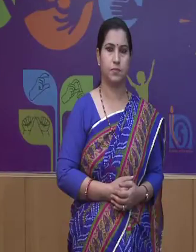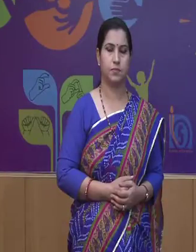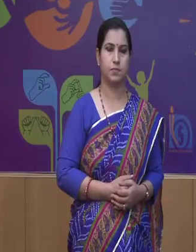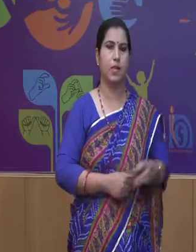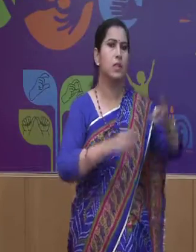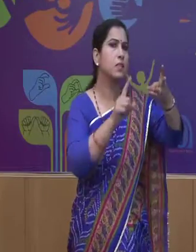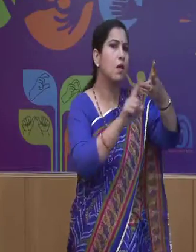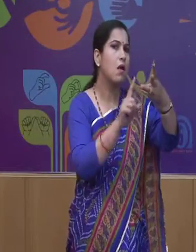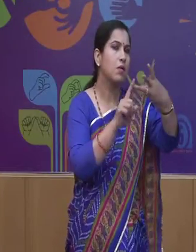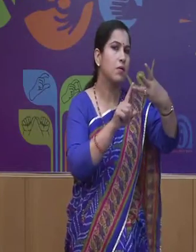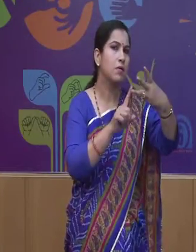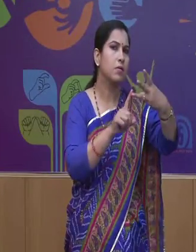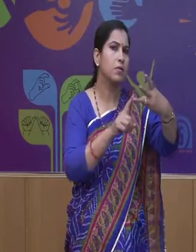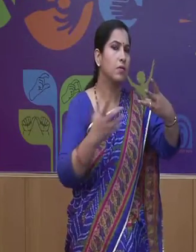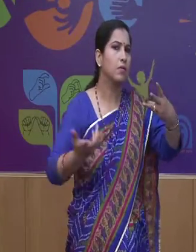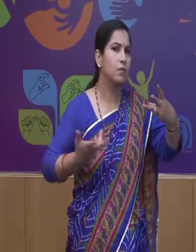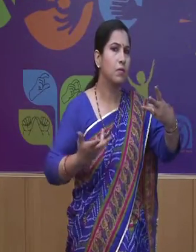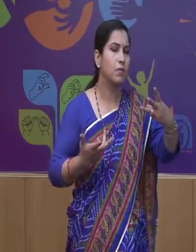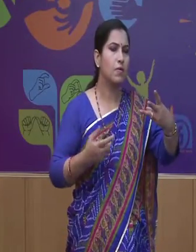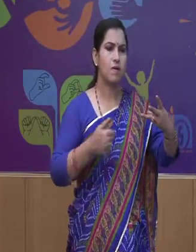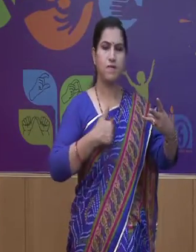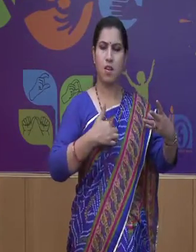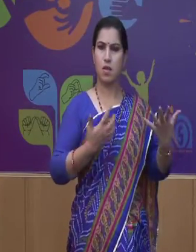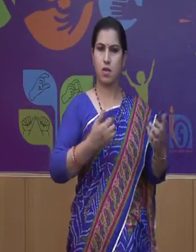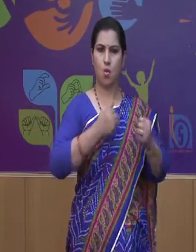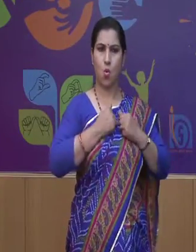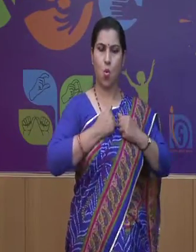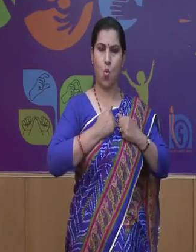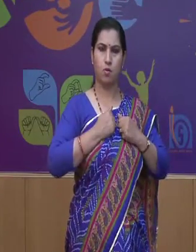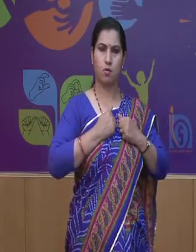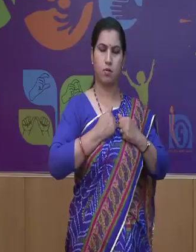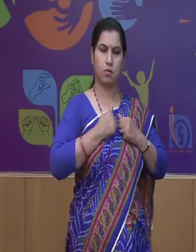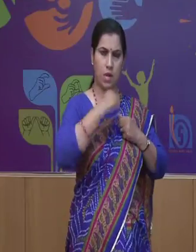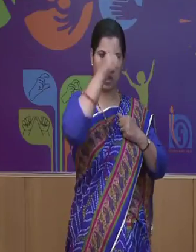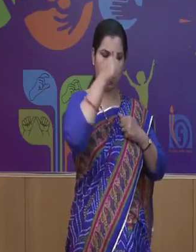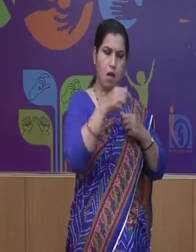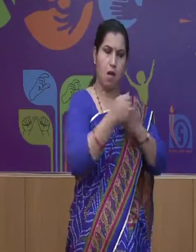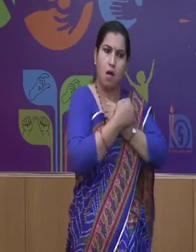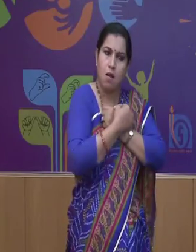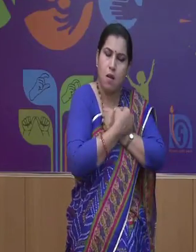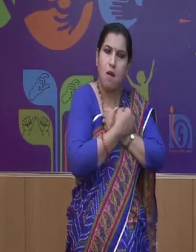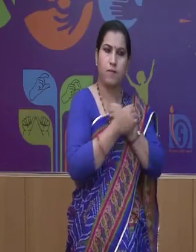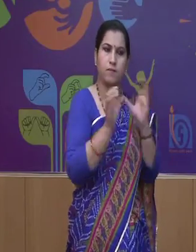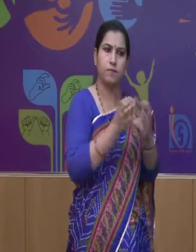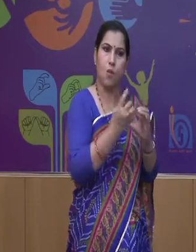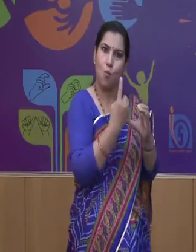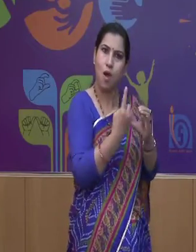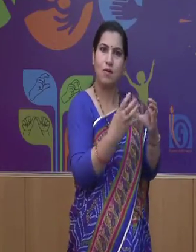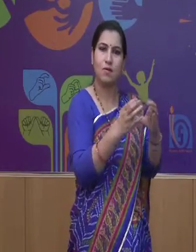The third, the feeling of nationalism or love for the country